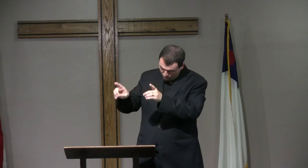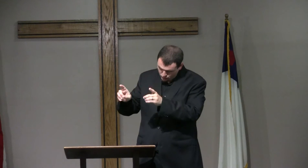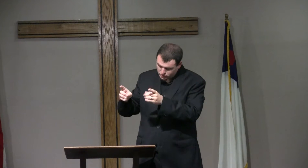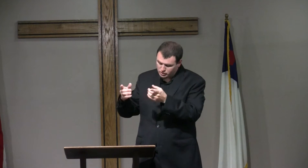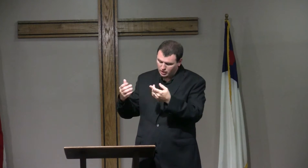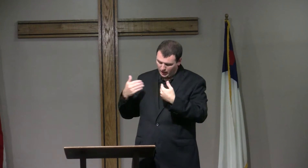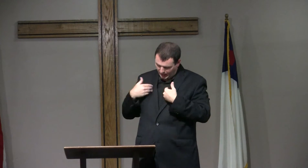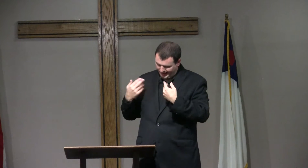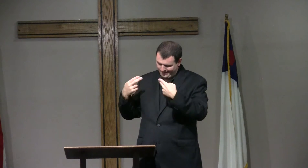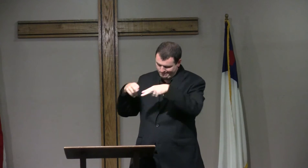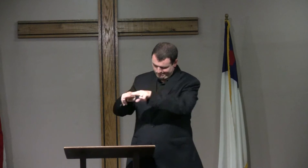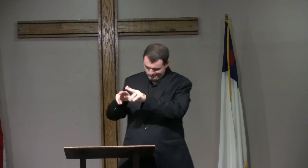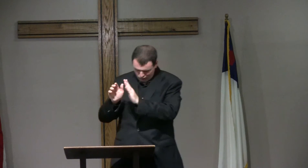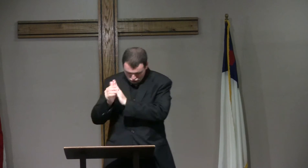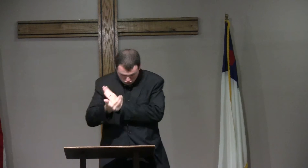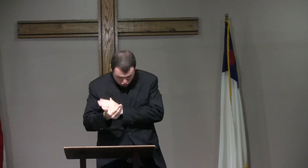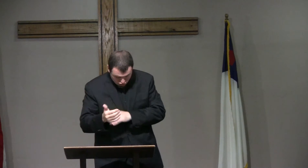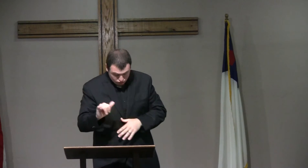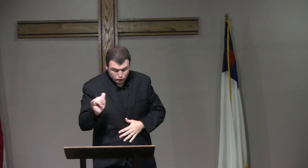divorced, committeth adultery.